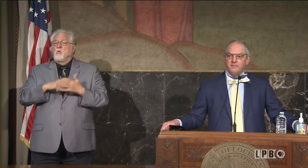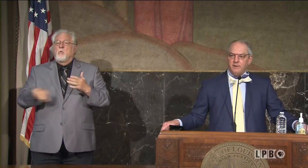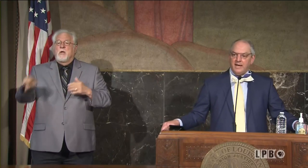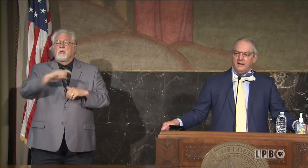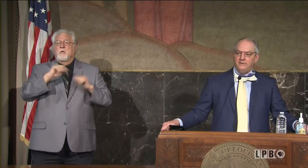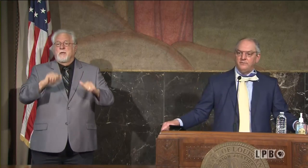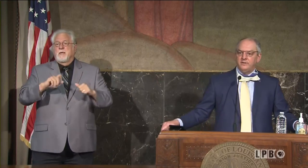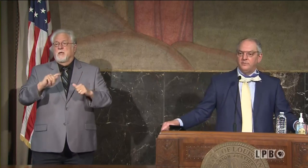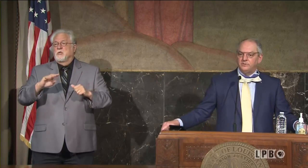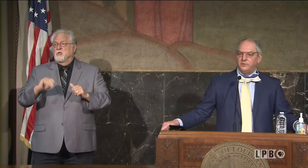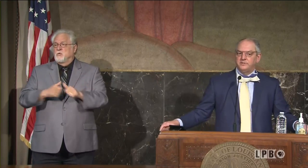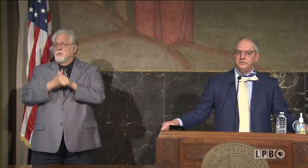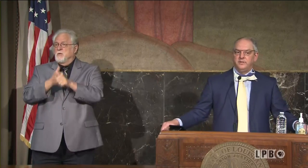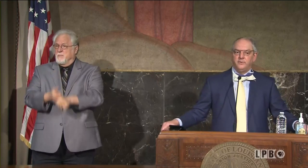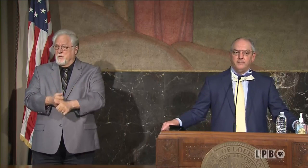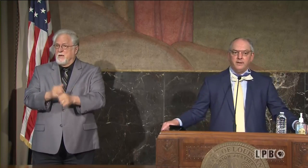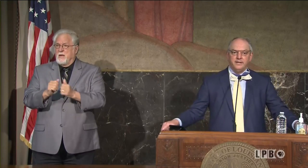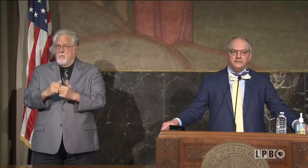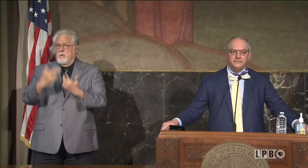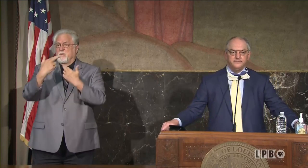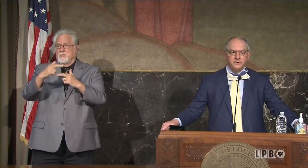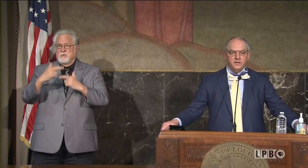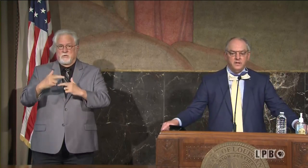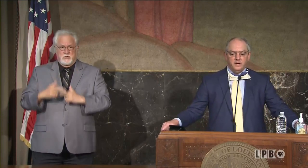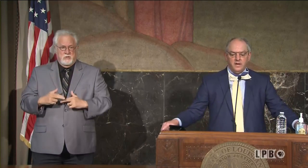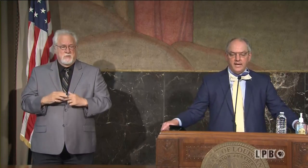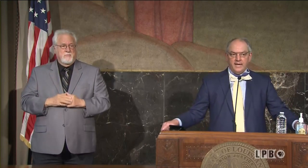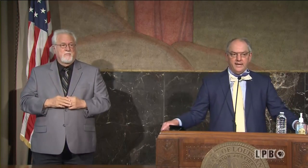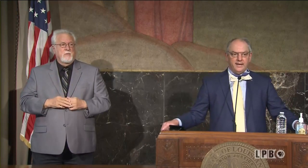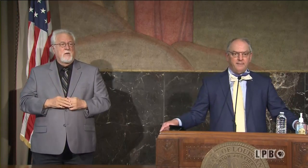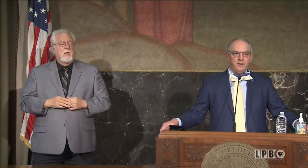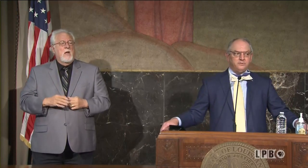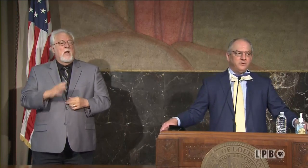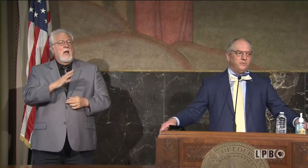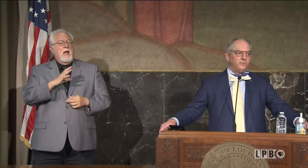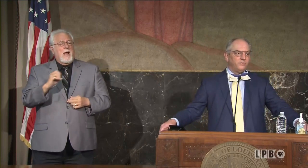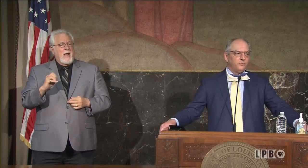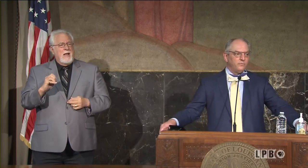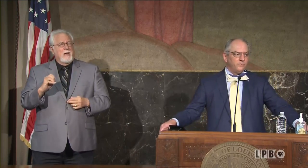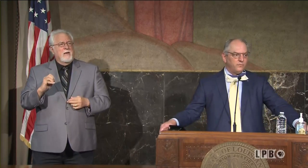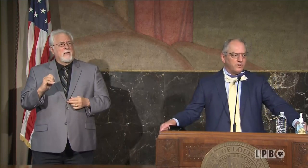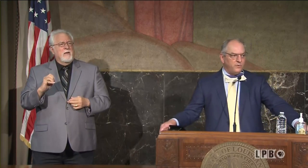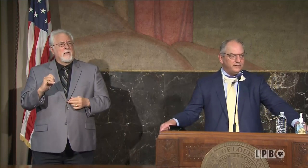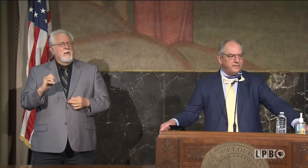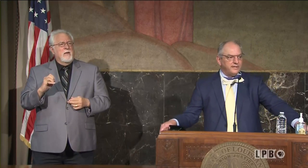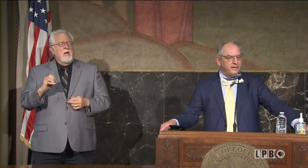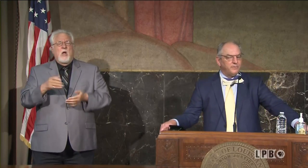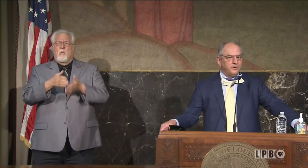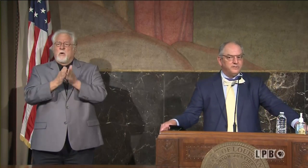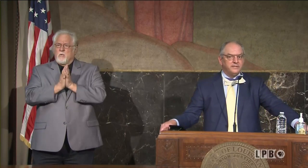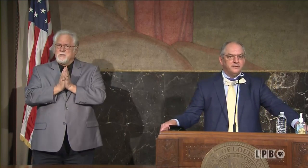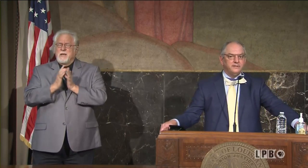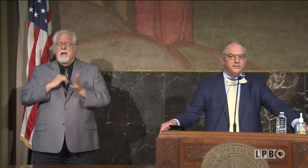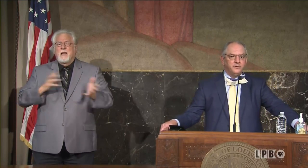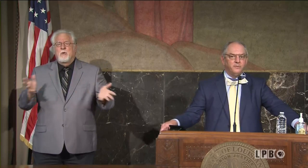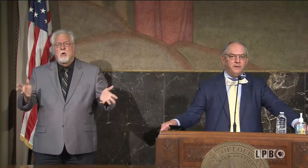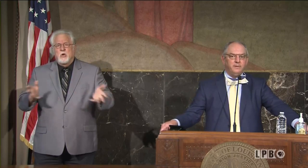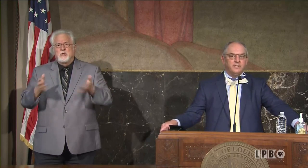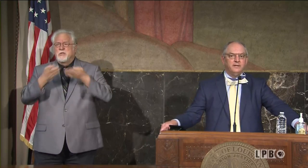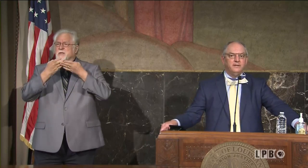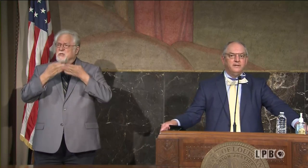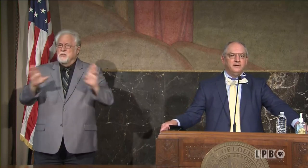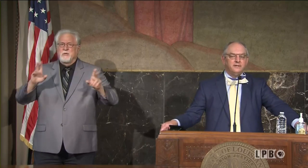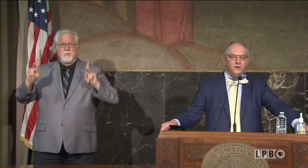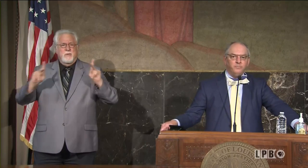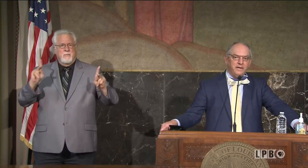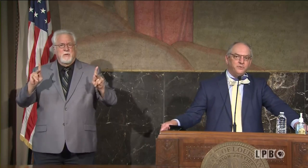can to comply with the restrictions that are in place. And I'm also I'm urging the general